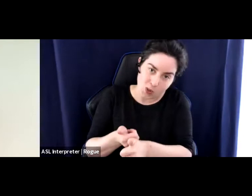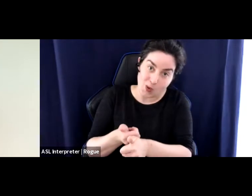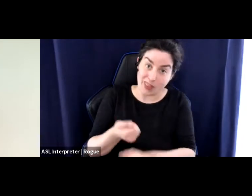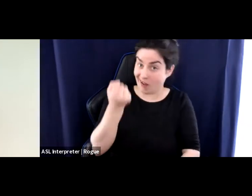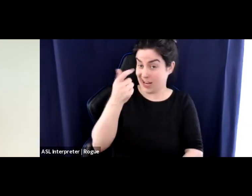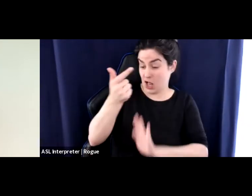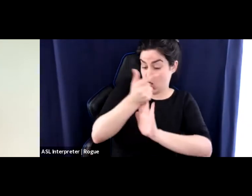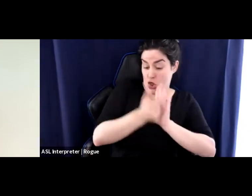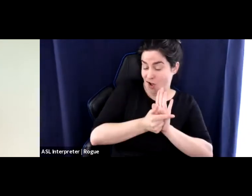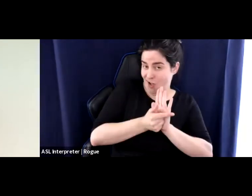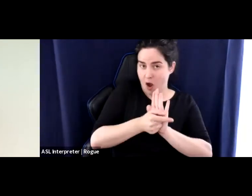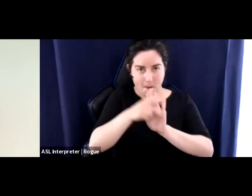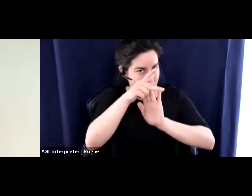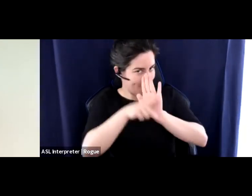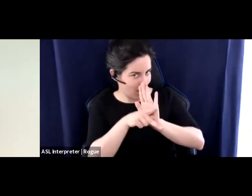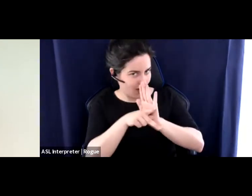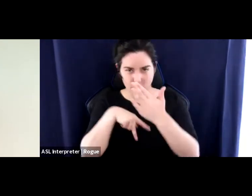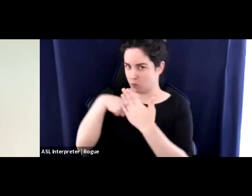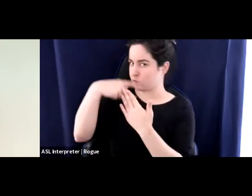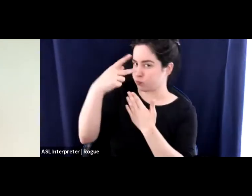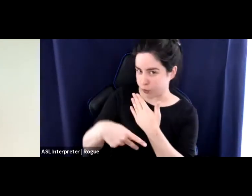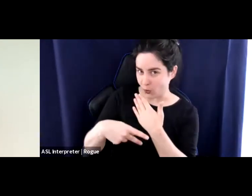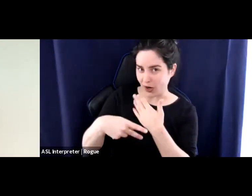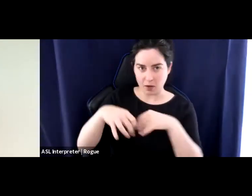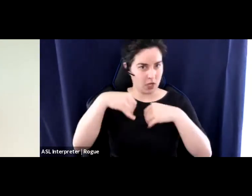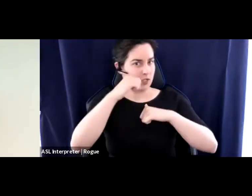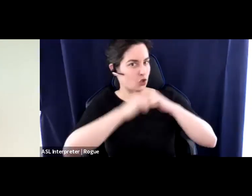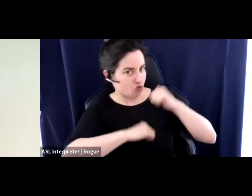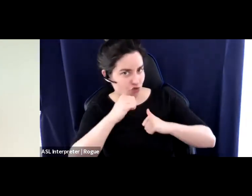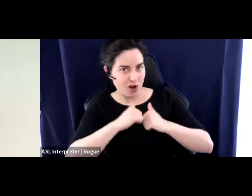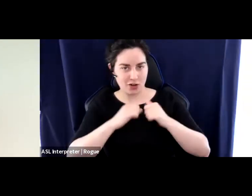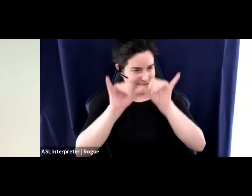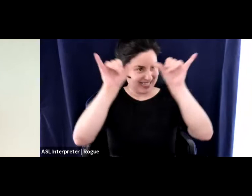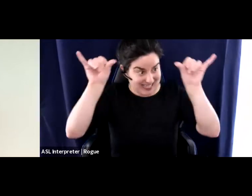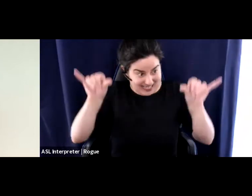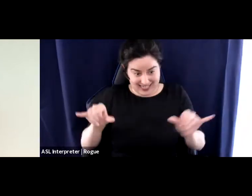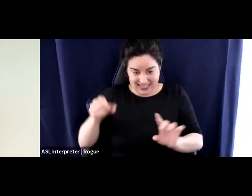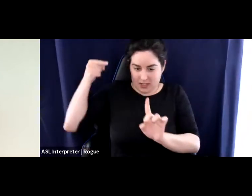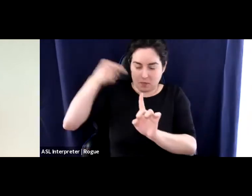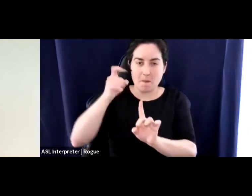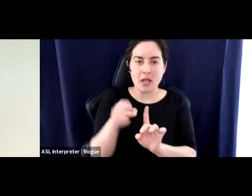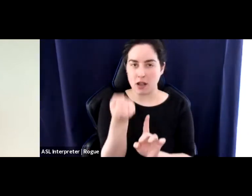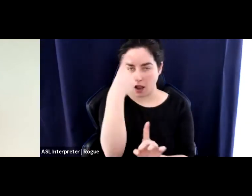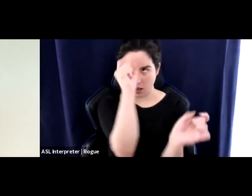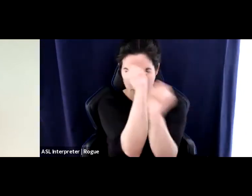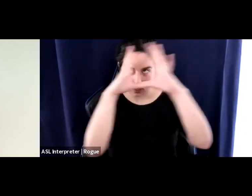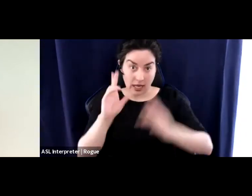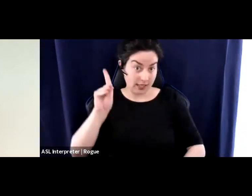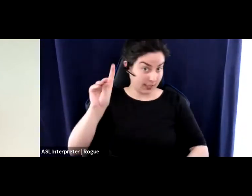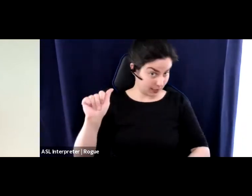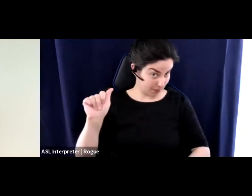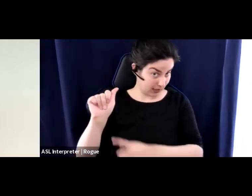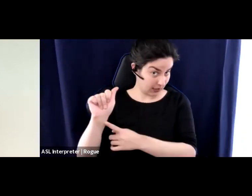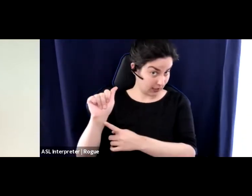policies, programs, services, and structures must take into account the disabilities of persons, the different ways that